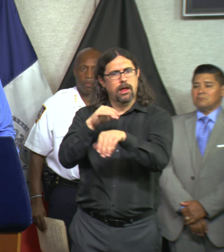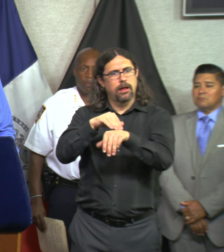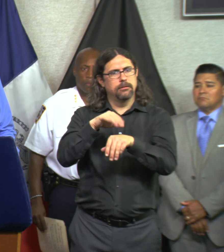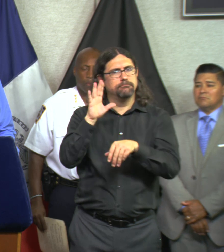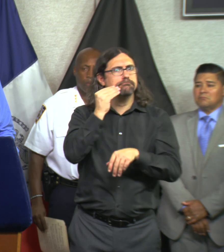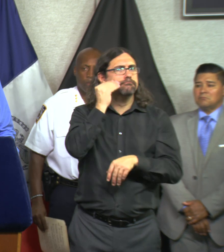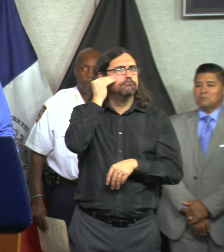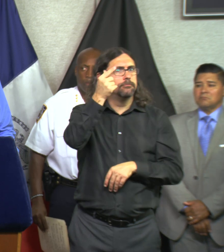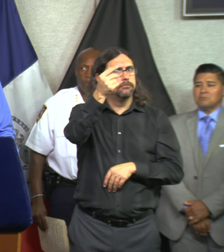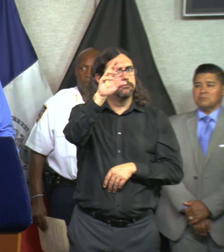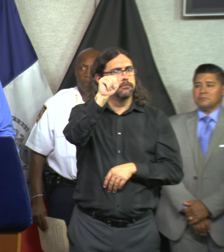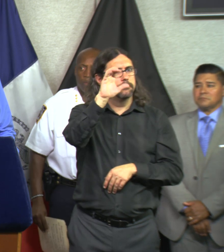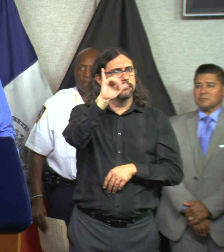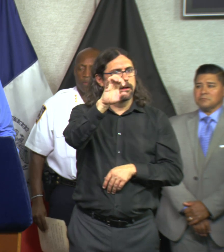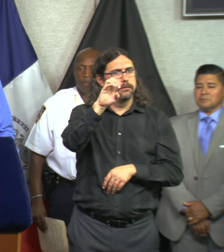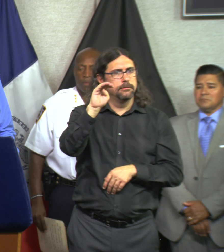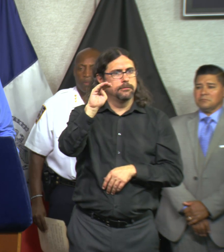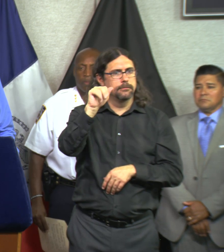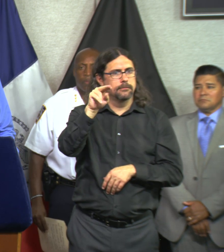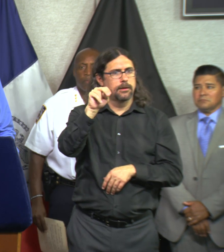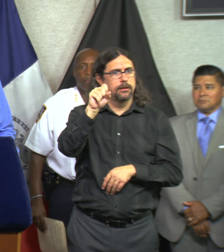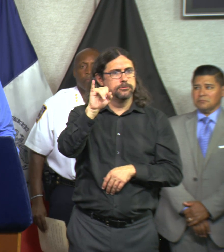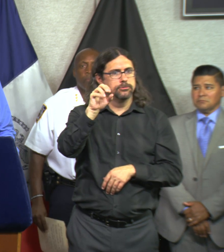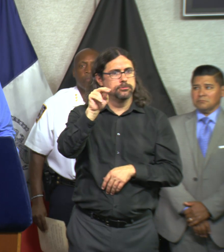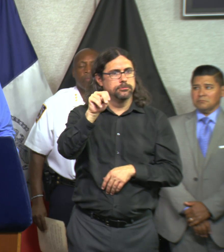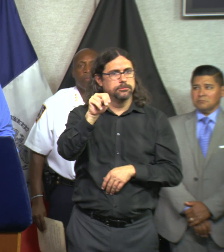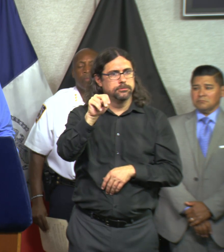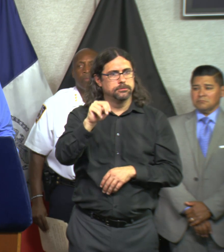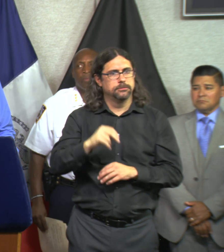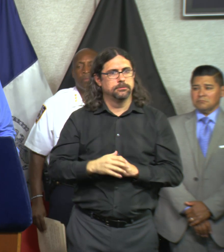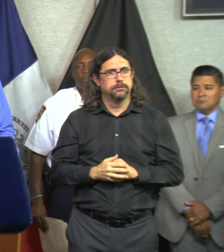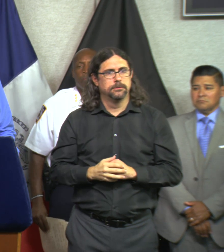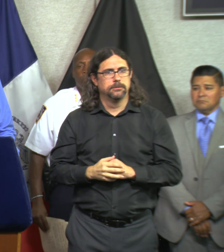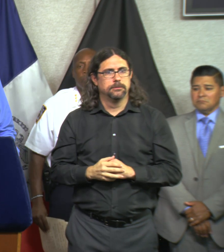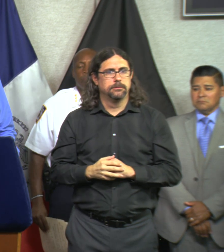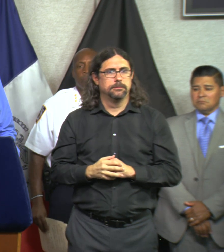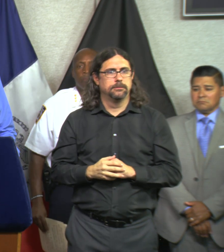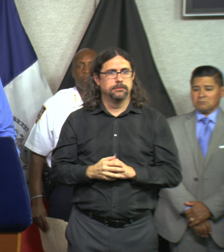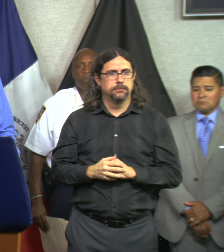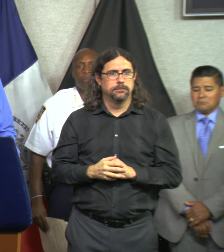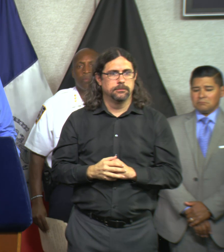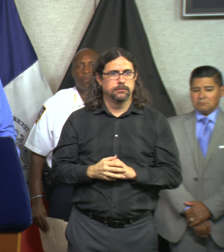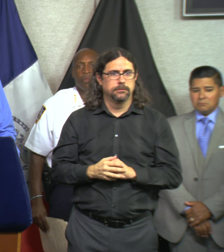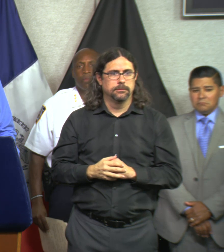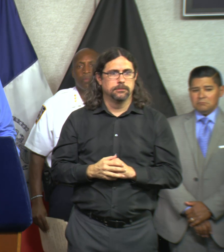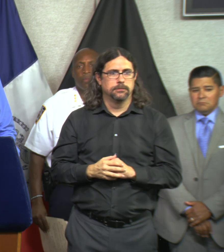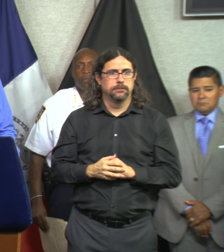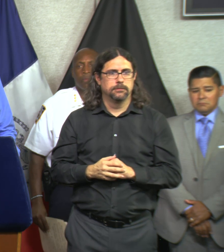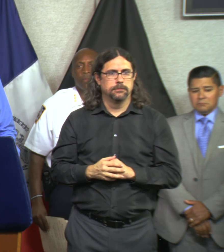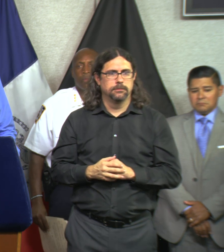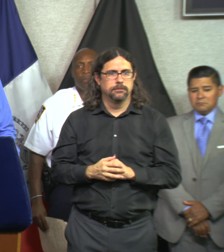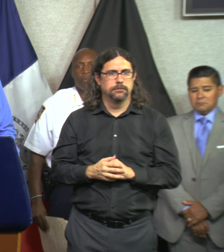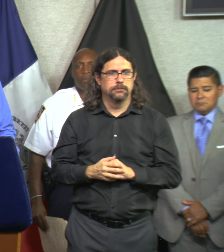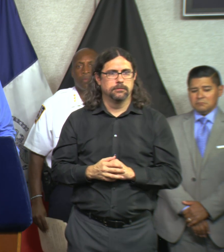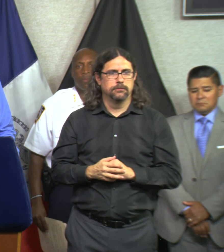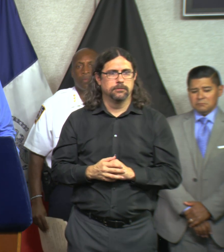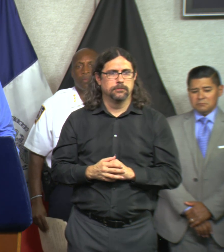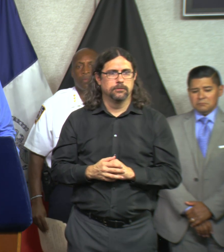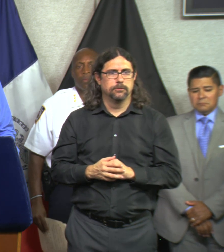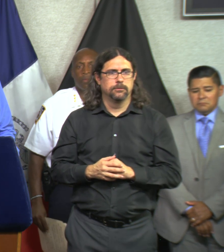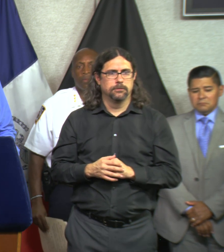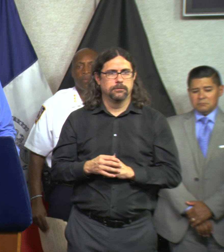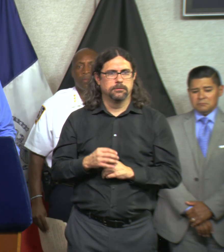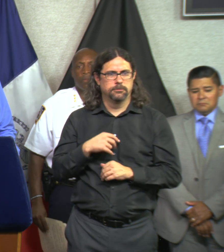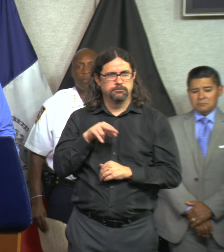with Gwen Carr in private? It was very, very painful. I just want to start with that. Gwen Carr is a very strong